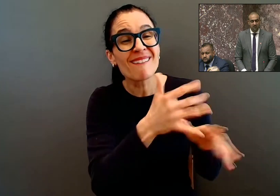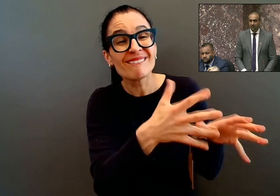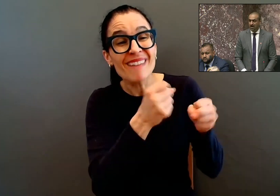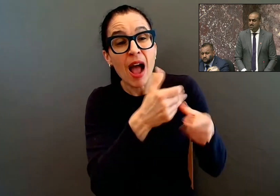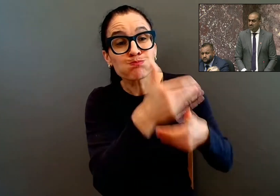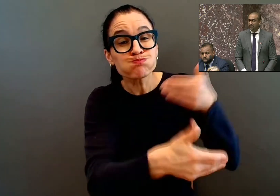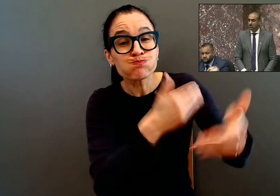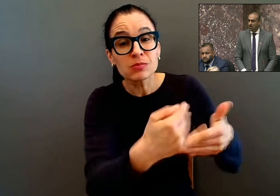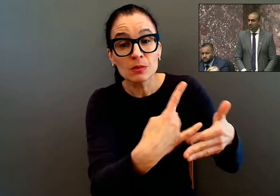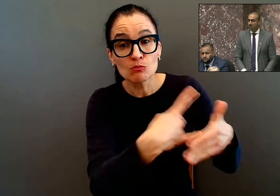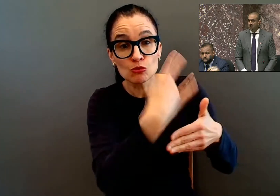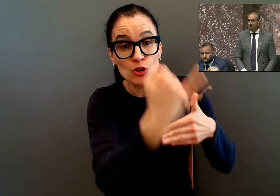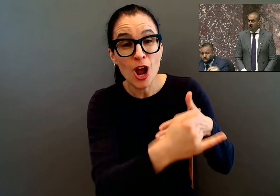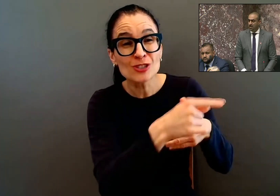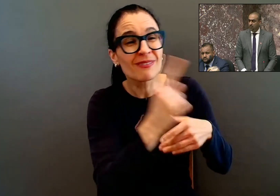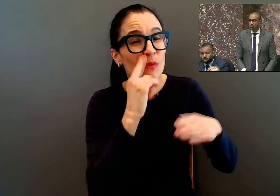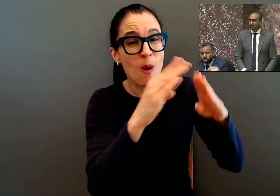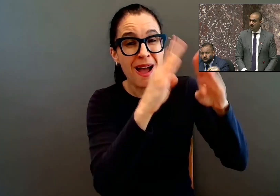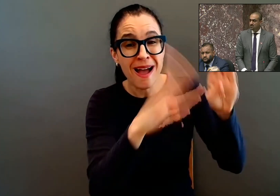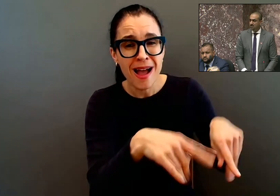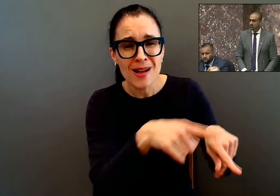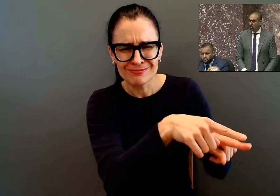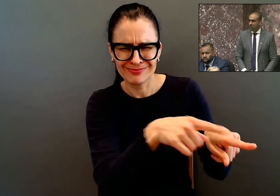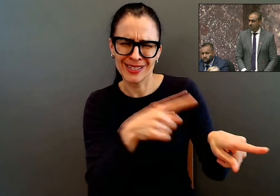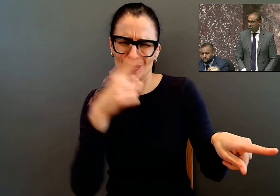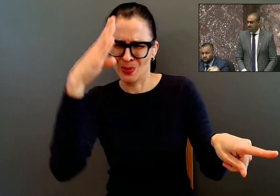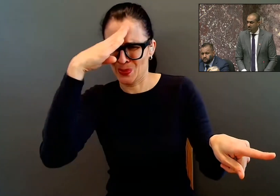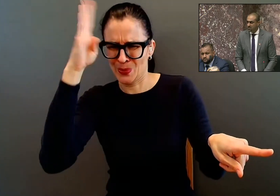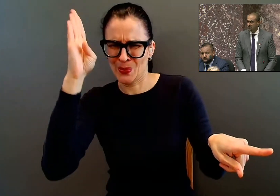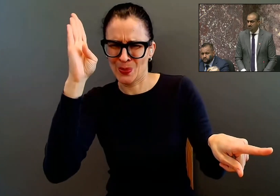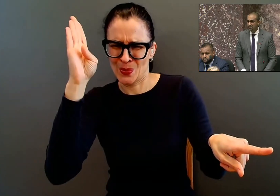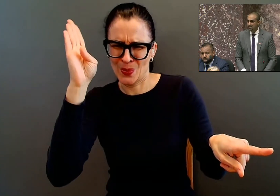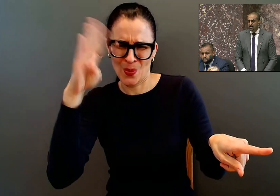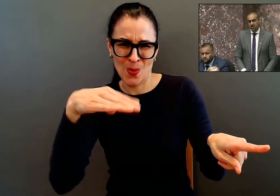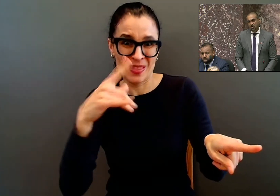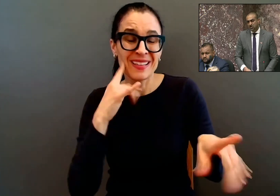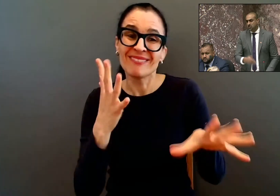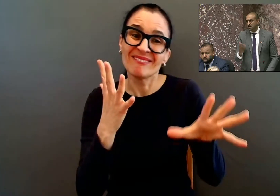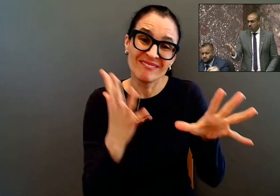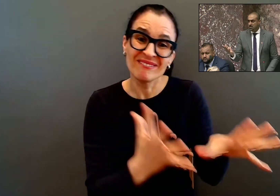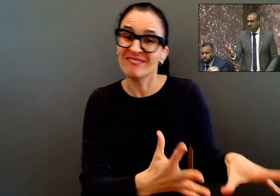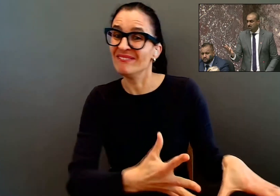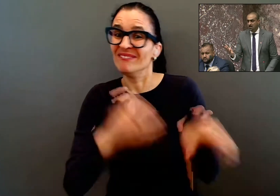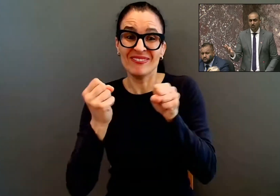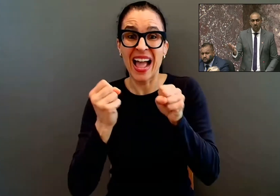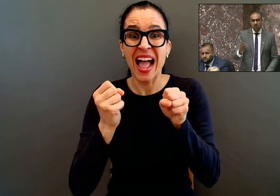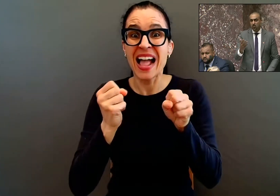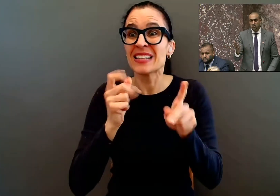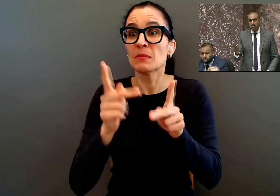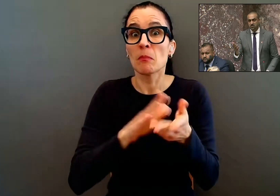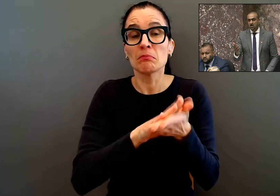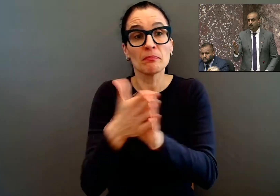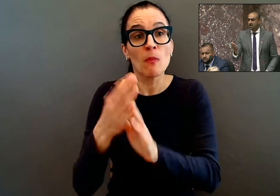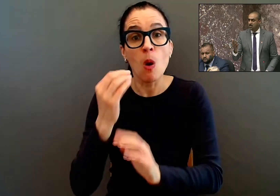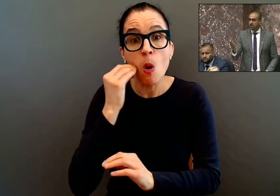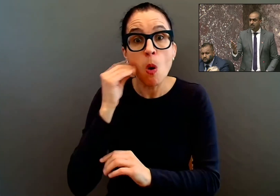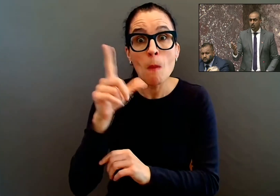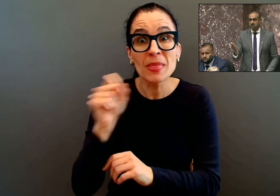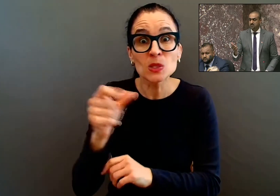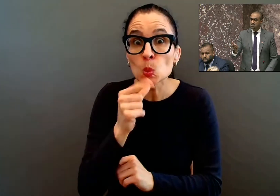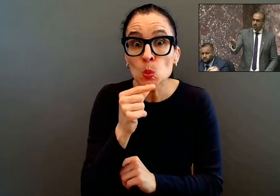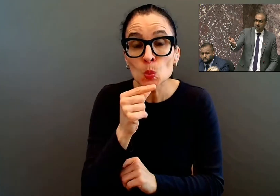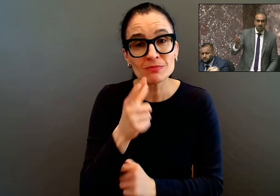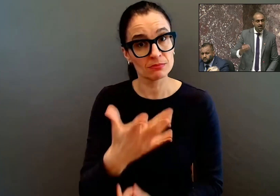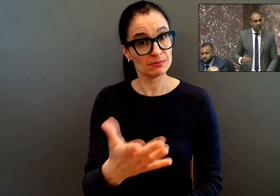knows that the fastest demographic of people who find themselves homeless are seniors. The contradiction of all the questions talking about how do we